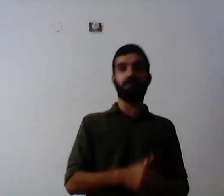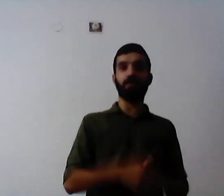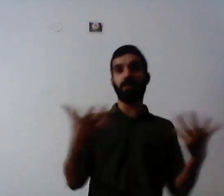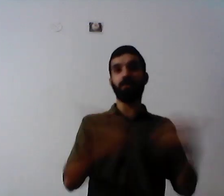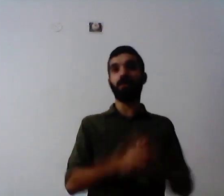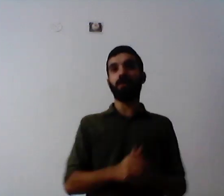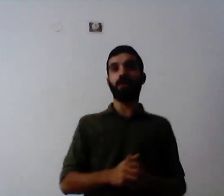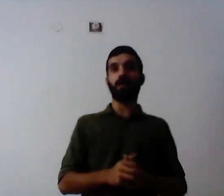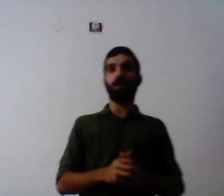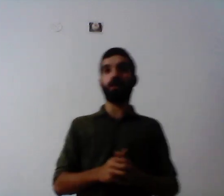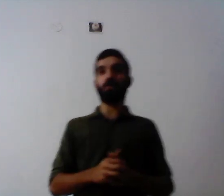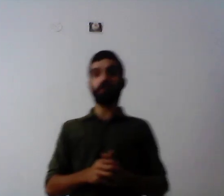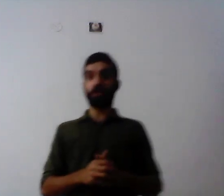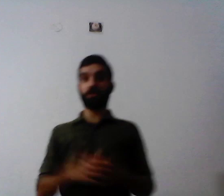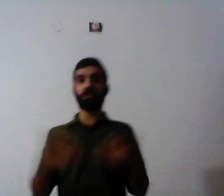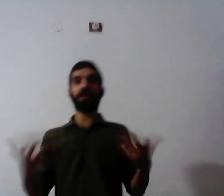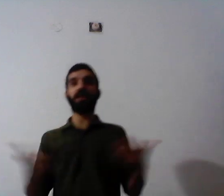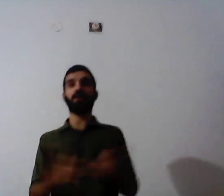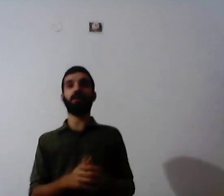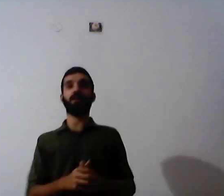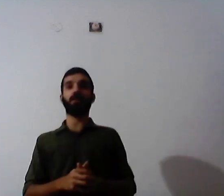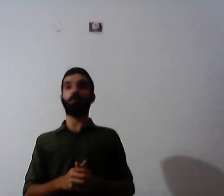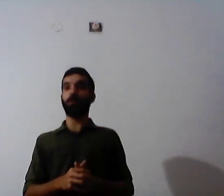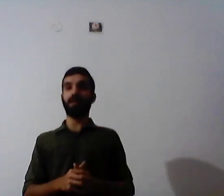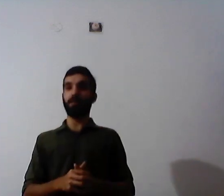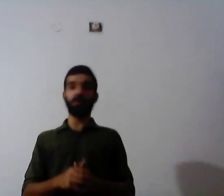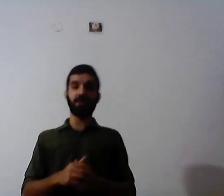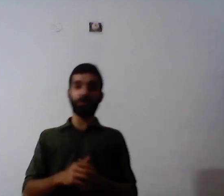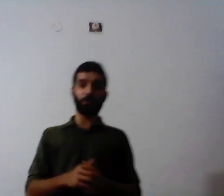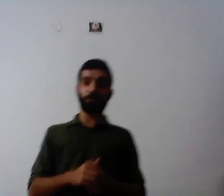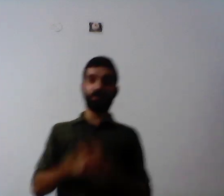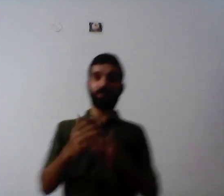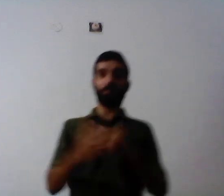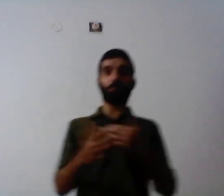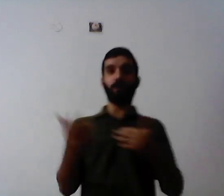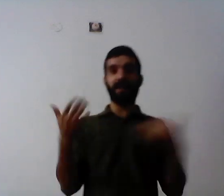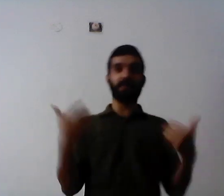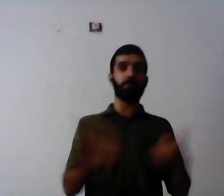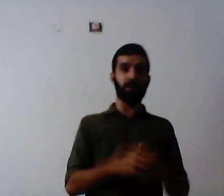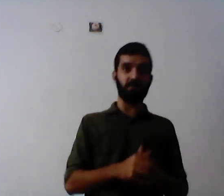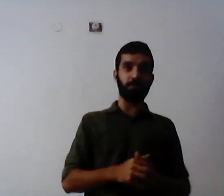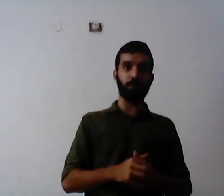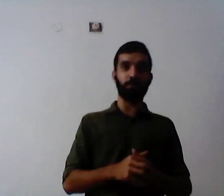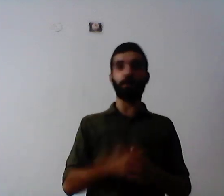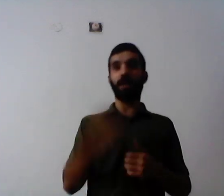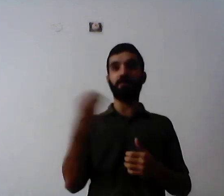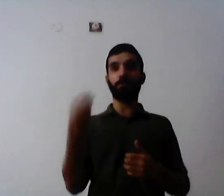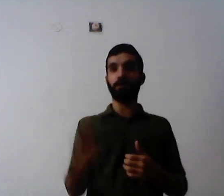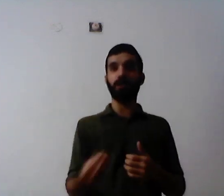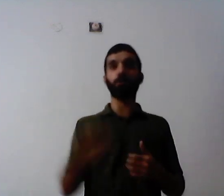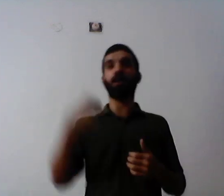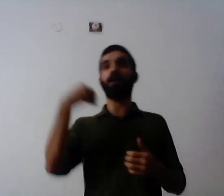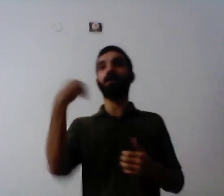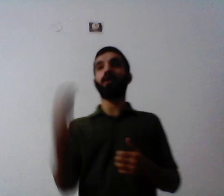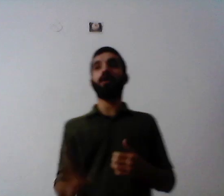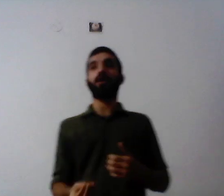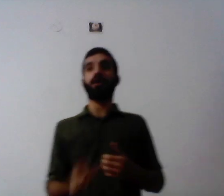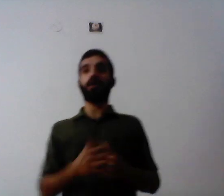like fishes like cold climate. It's not what I expect from you. You have to think. You are